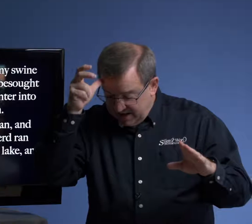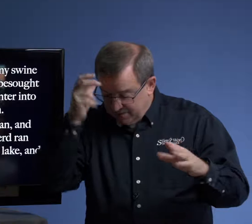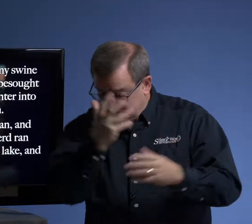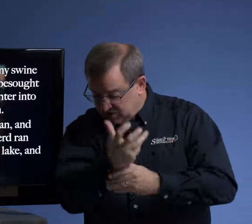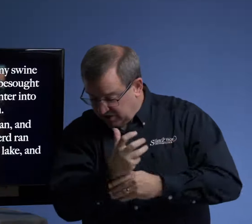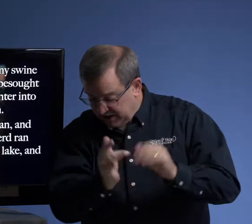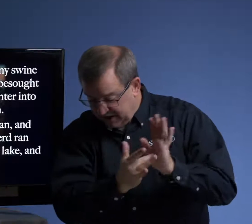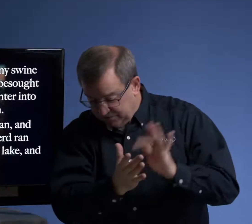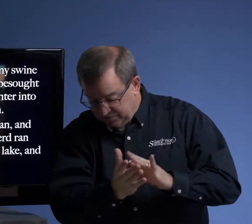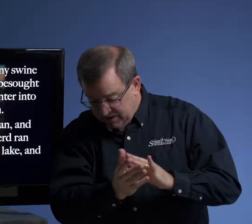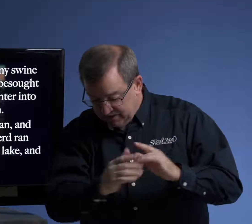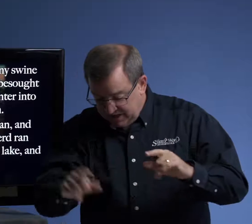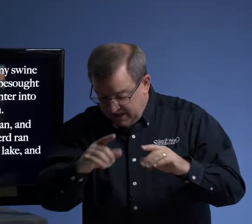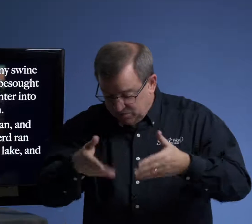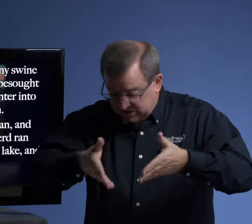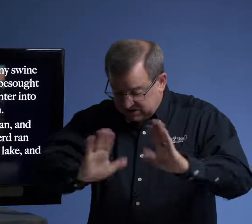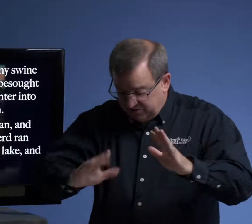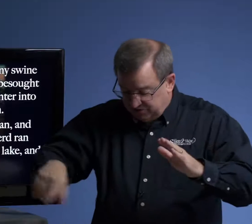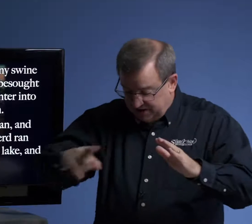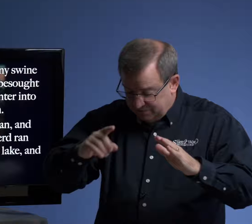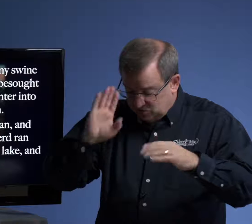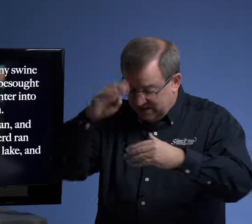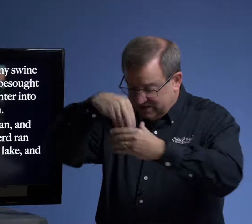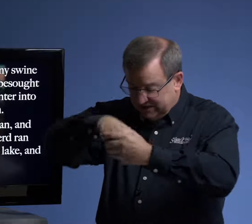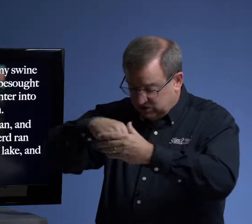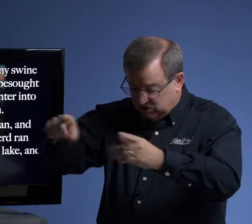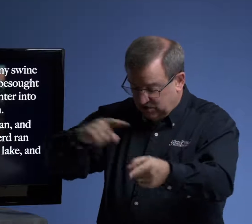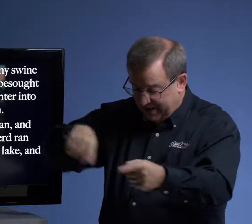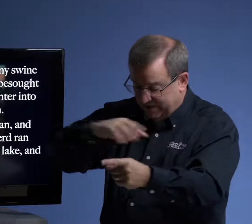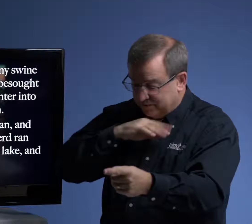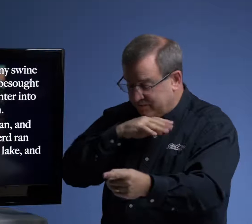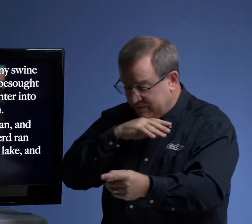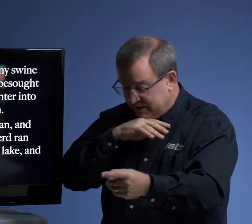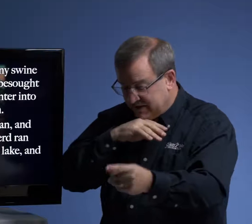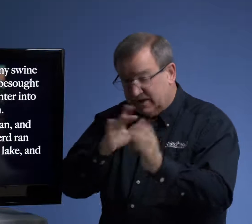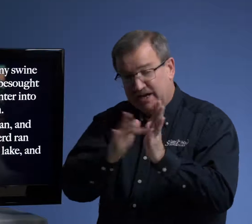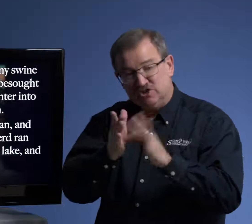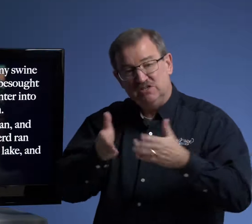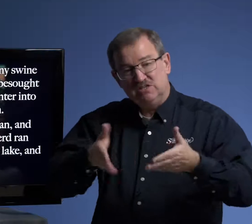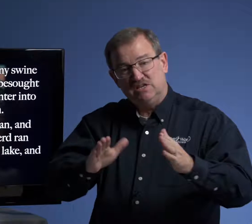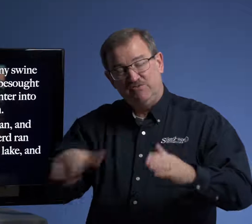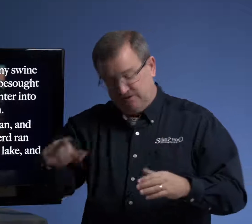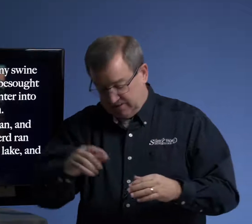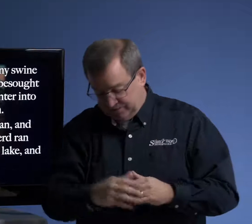besought him that he would suffer them to enter into them. And Jesus suffered them.